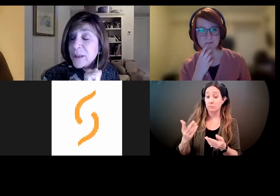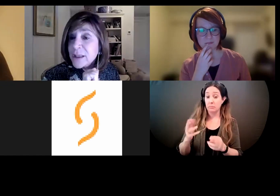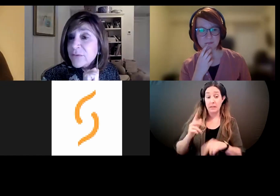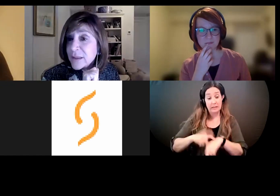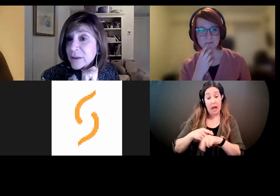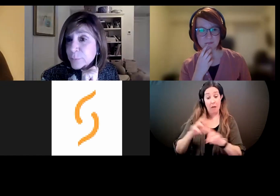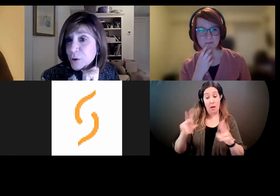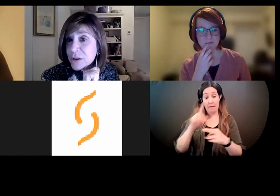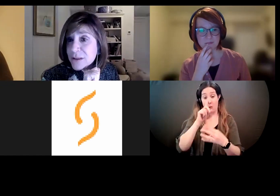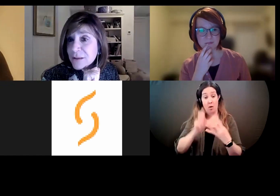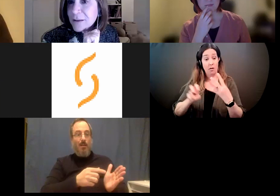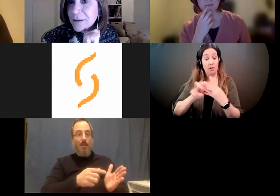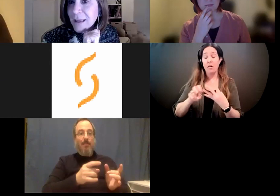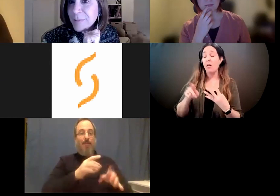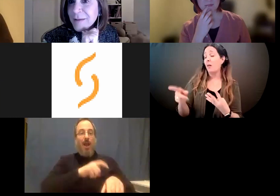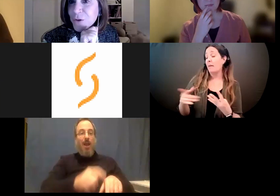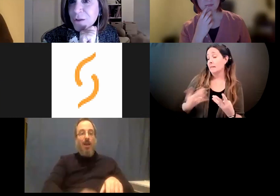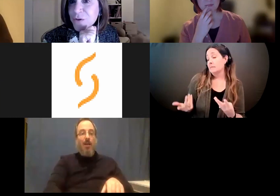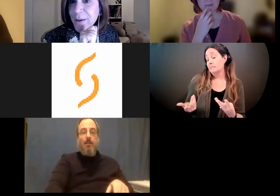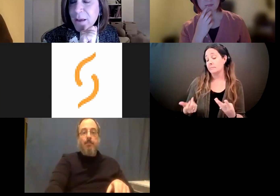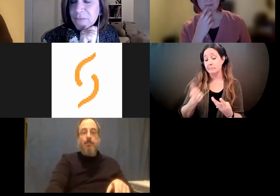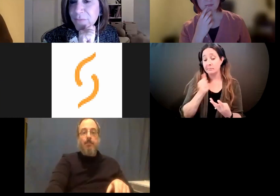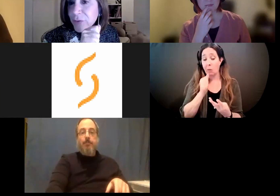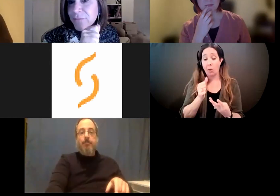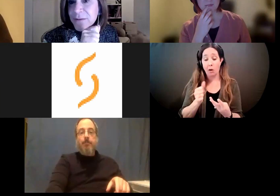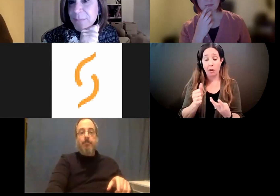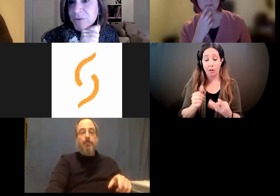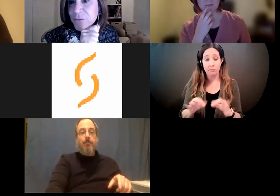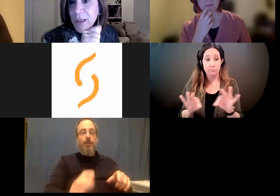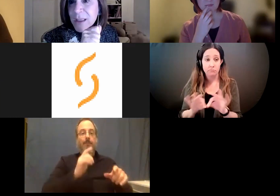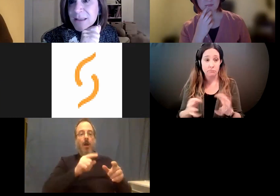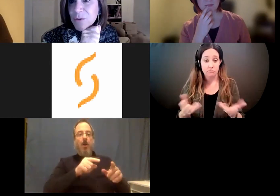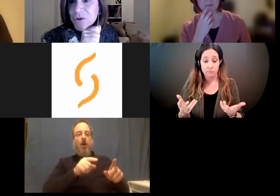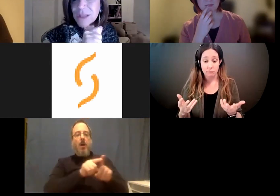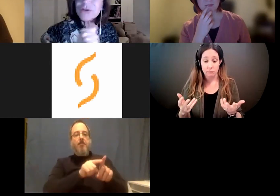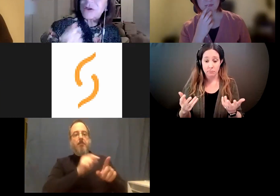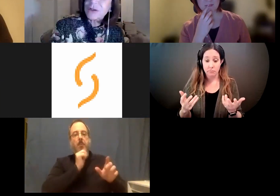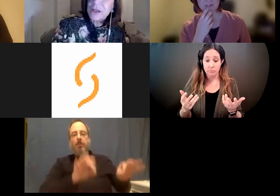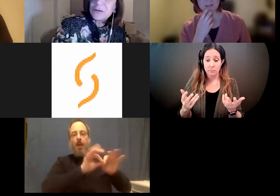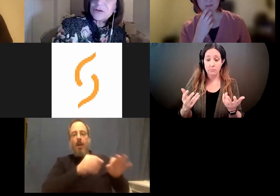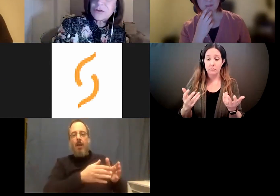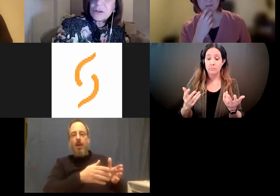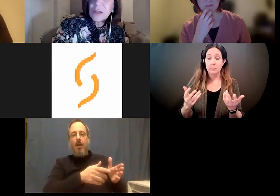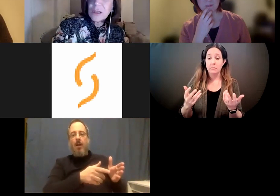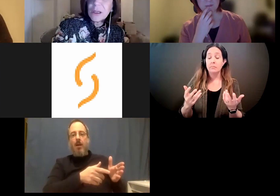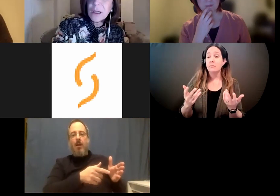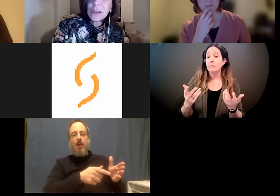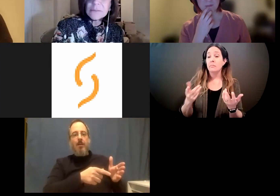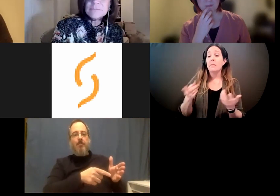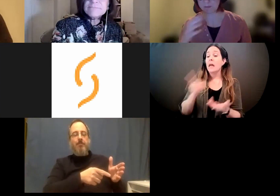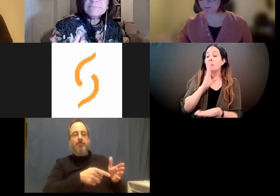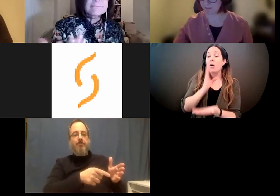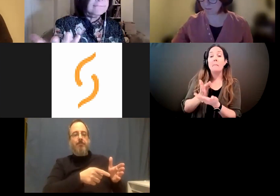they were inconvenient books. I mean, they talked about very fundamental ways in which the engineering culture